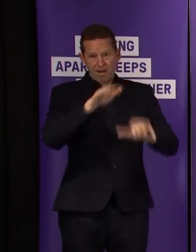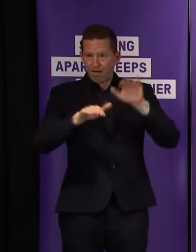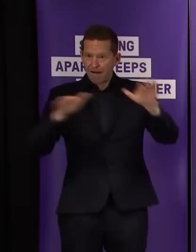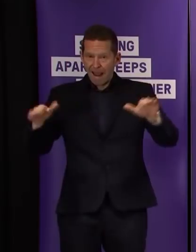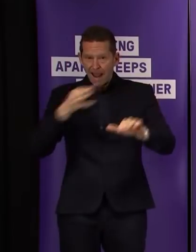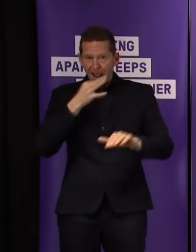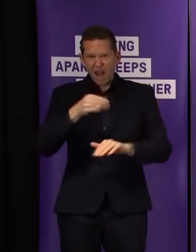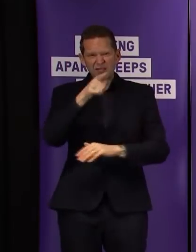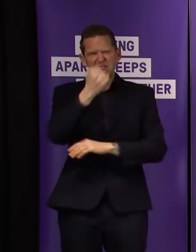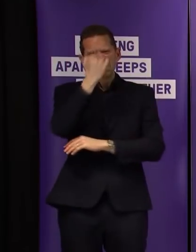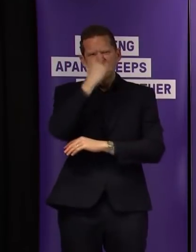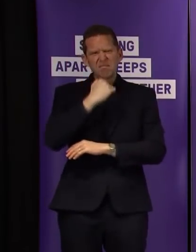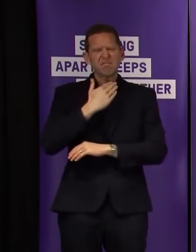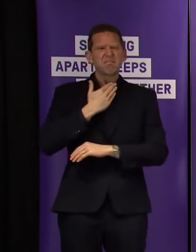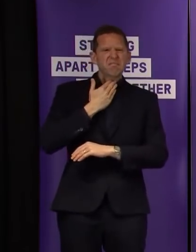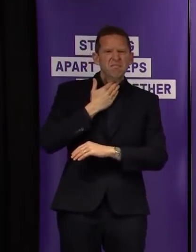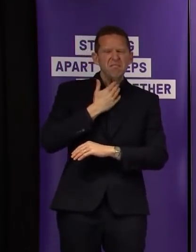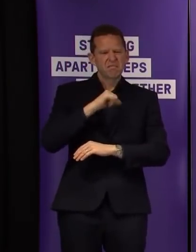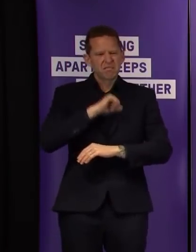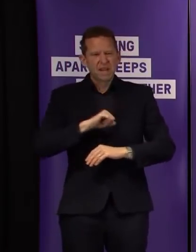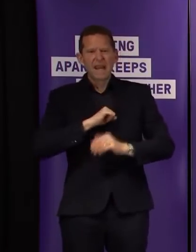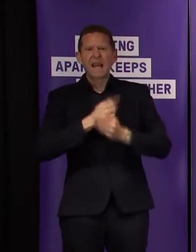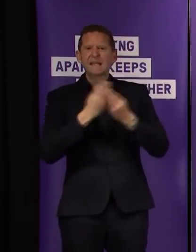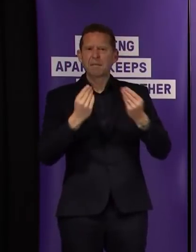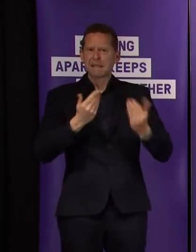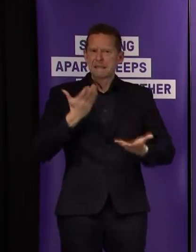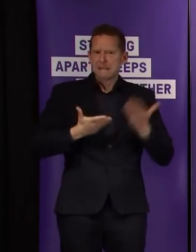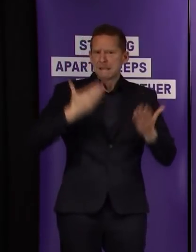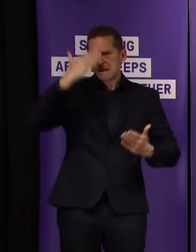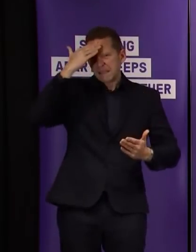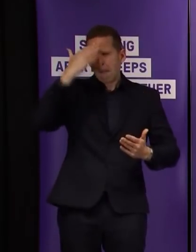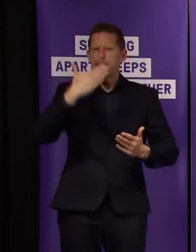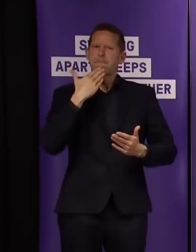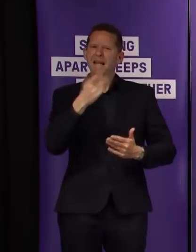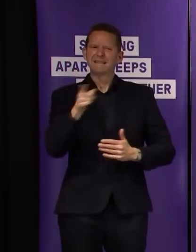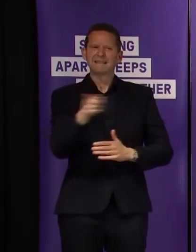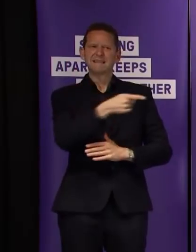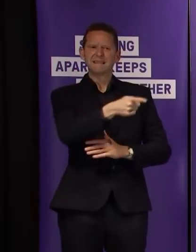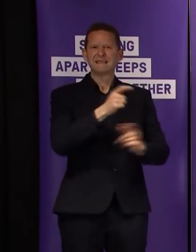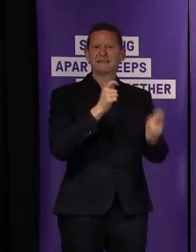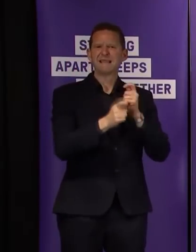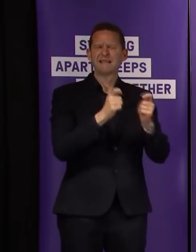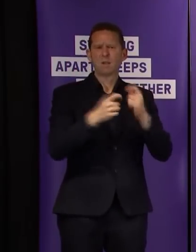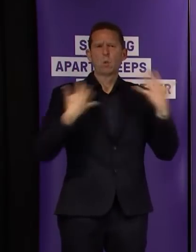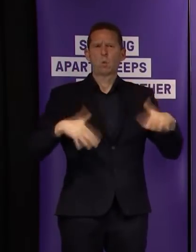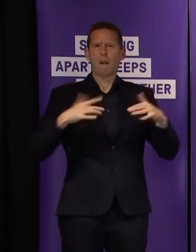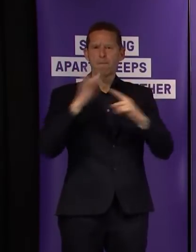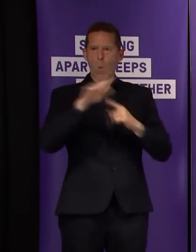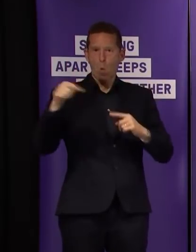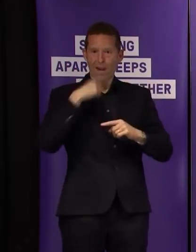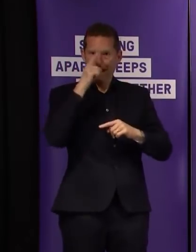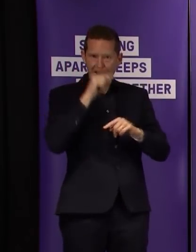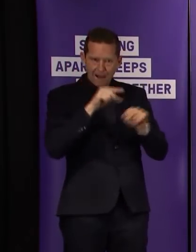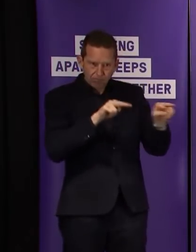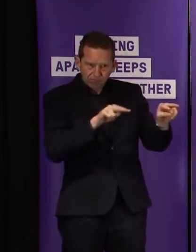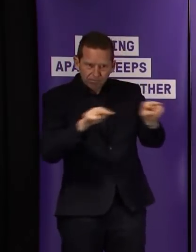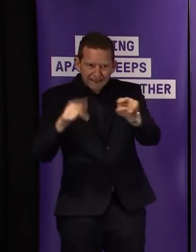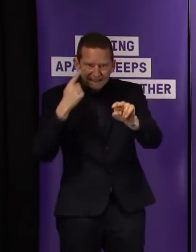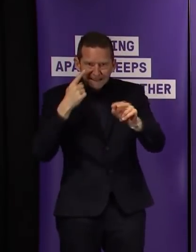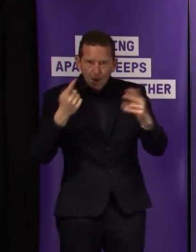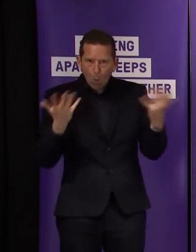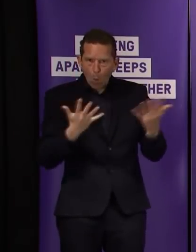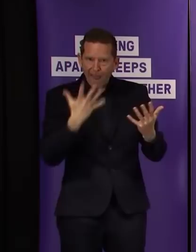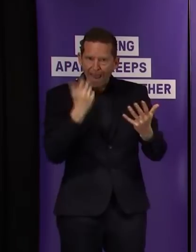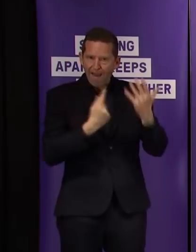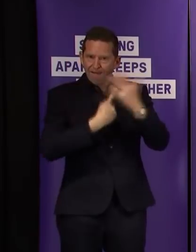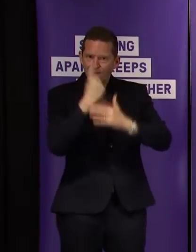even the mildest of symptoms to please come forward and get tested. It is so, so important in terms of tracking where this virus is and